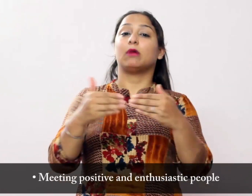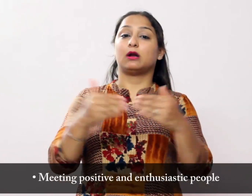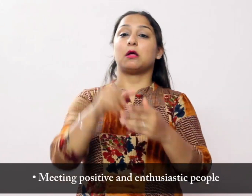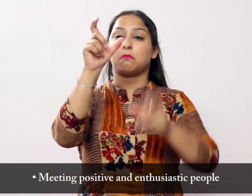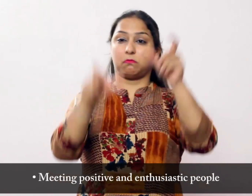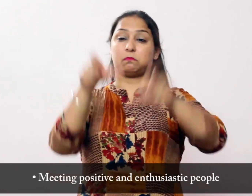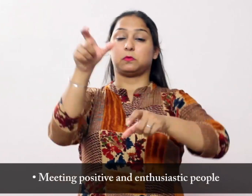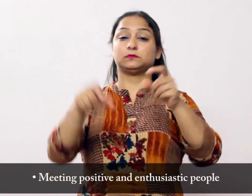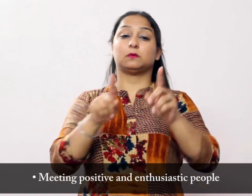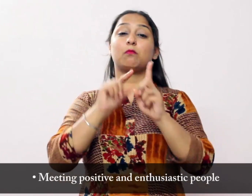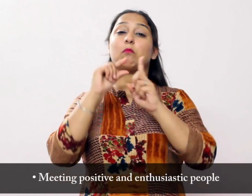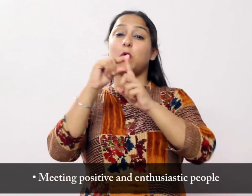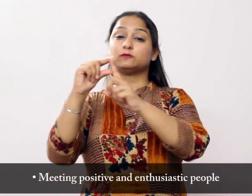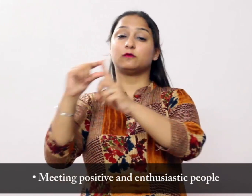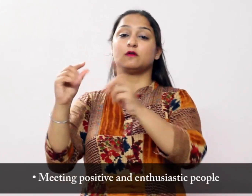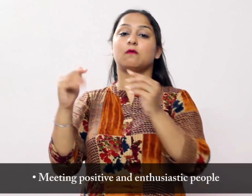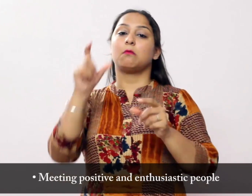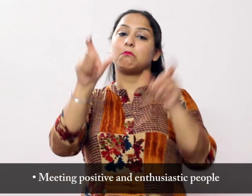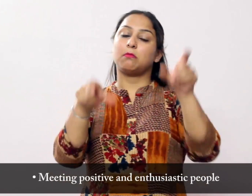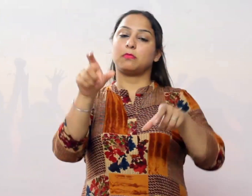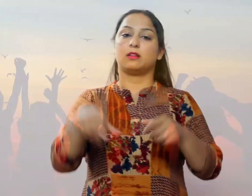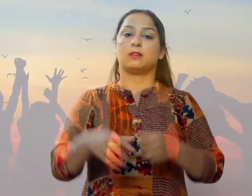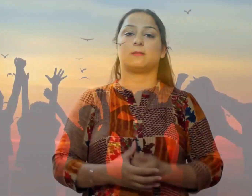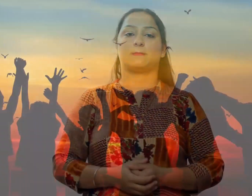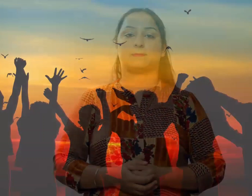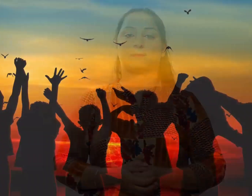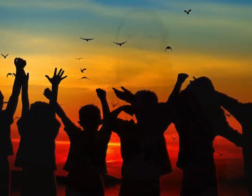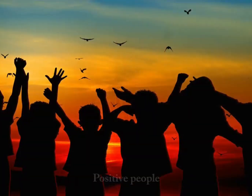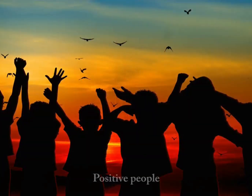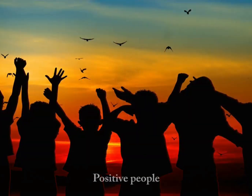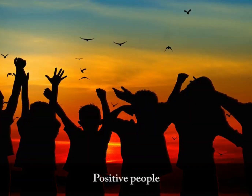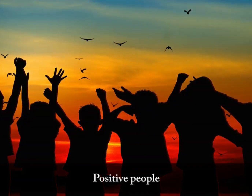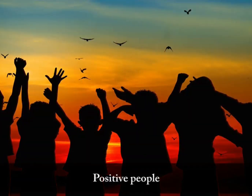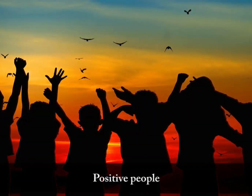meeting positive and enthusiastic people.